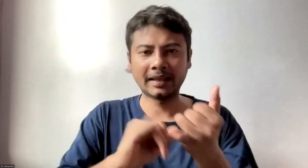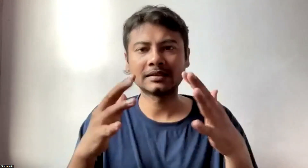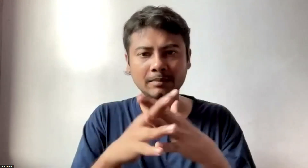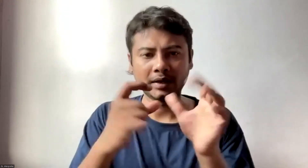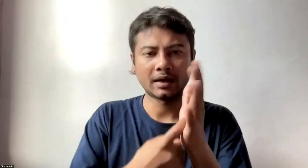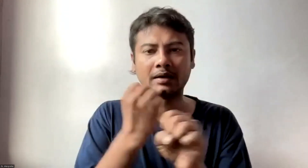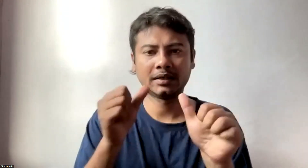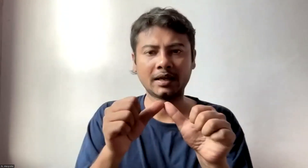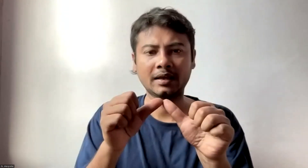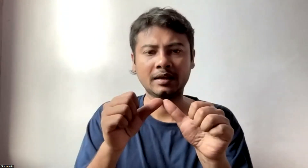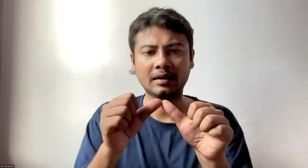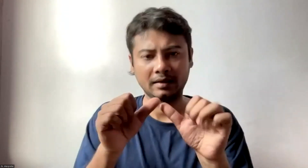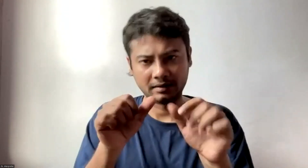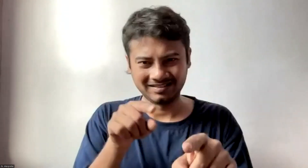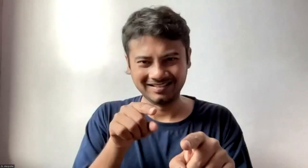Yeah.